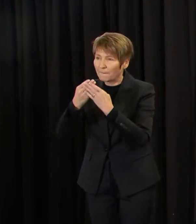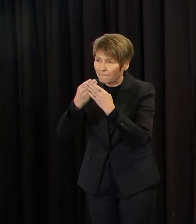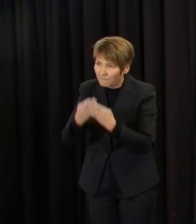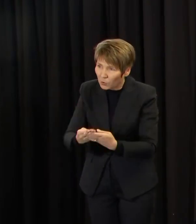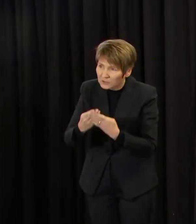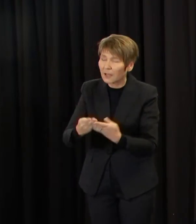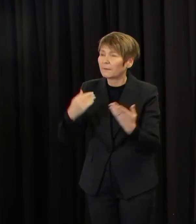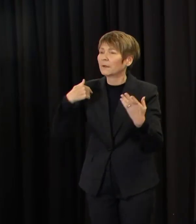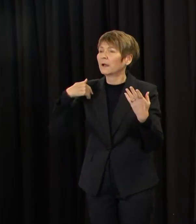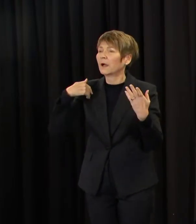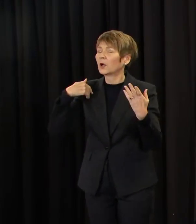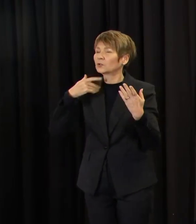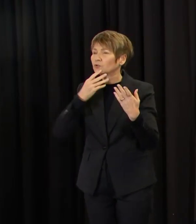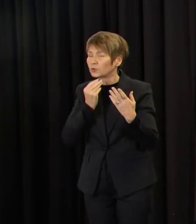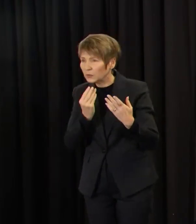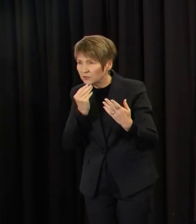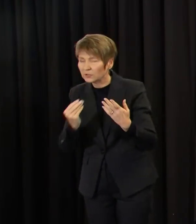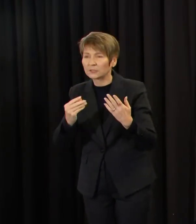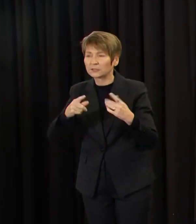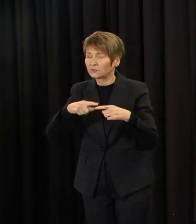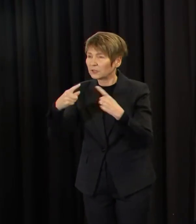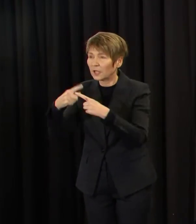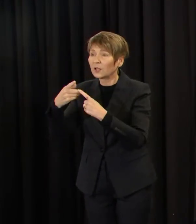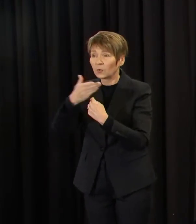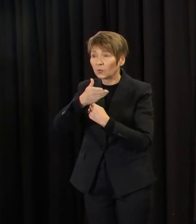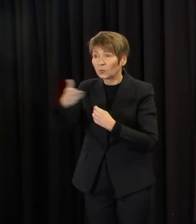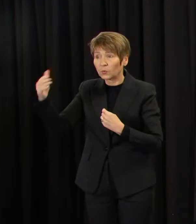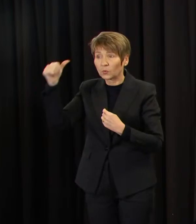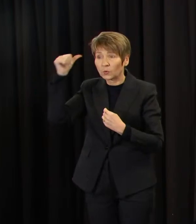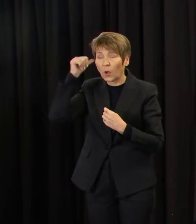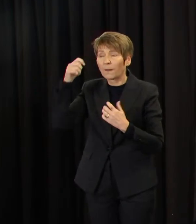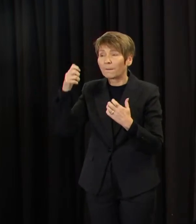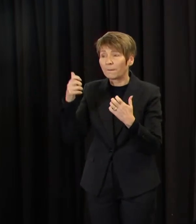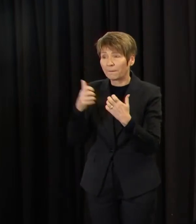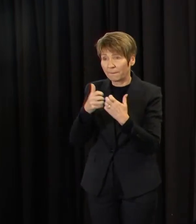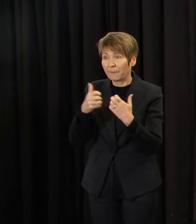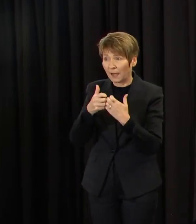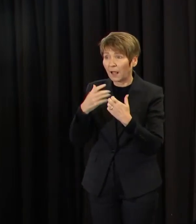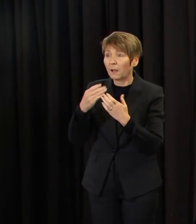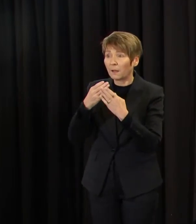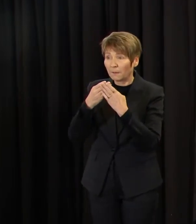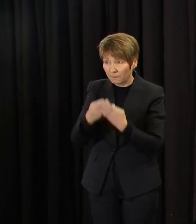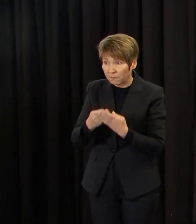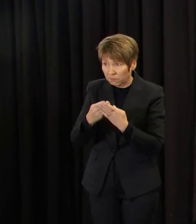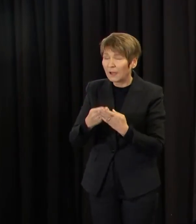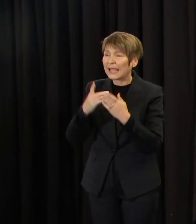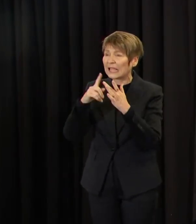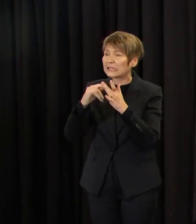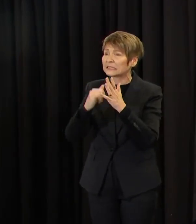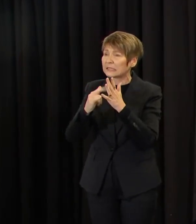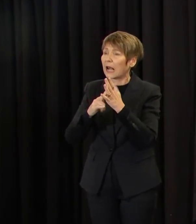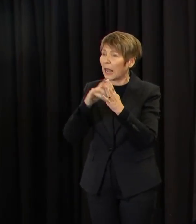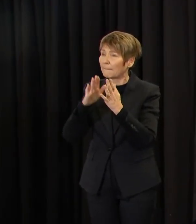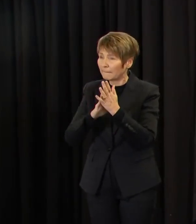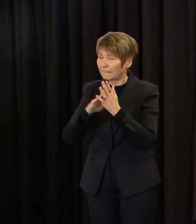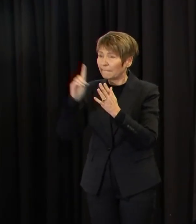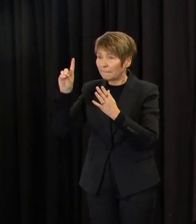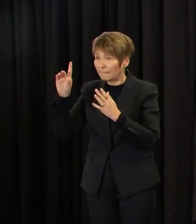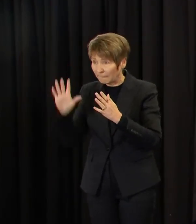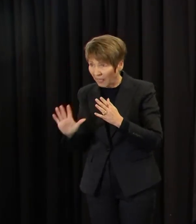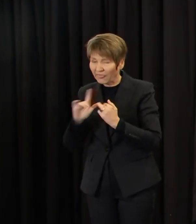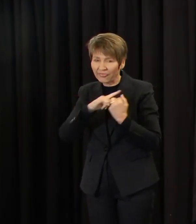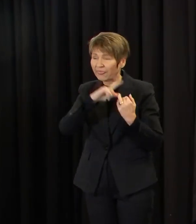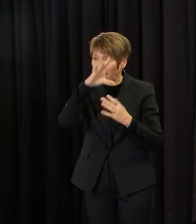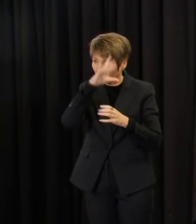of the Islamic faith that have been touched by this, and I want to thank Islamic community leaders, both at schools and